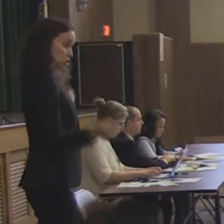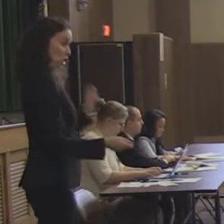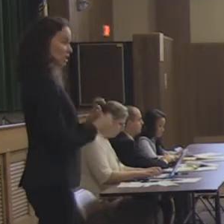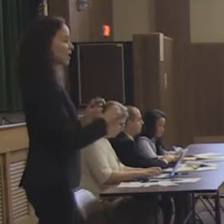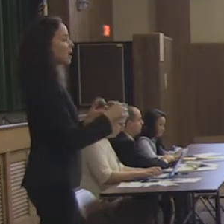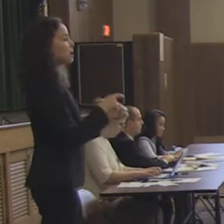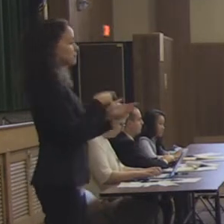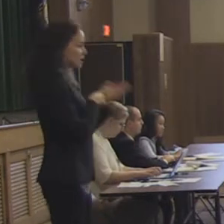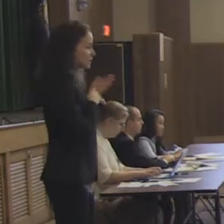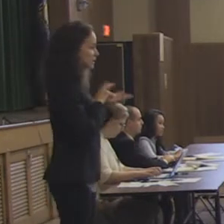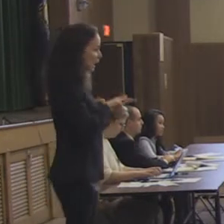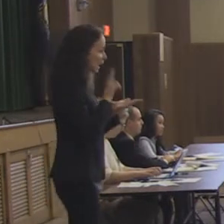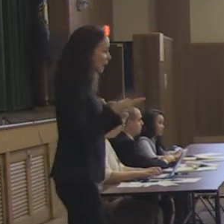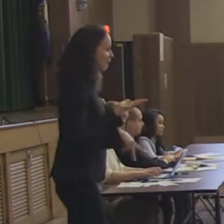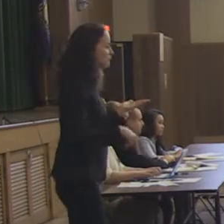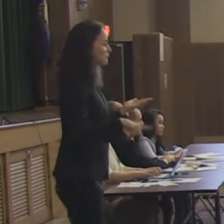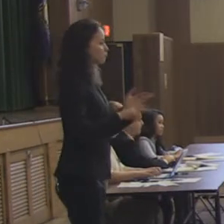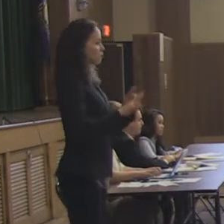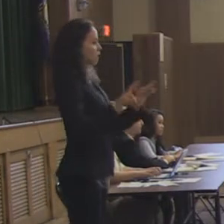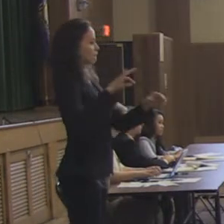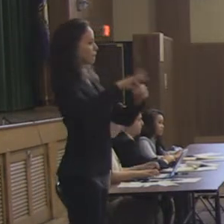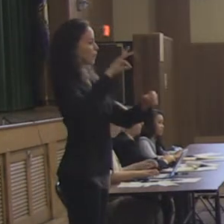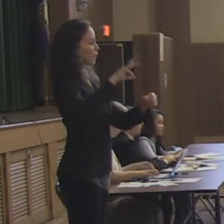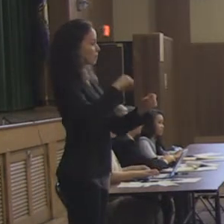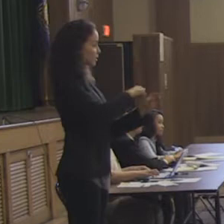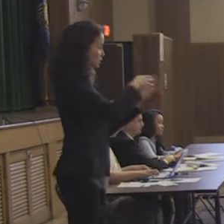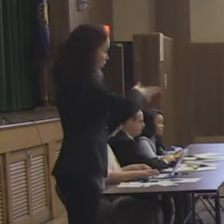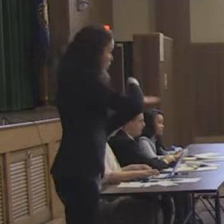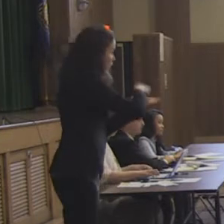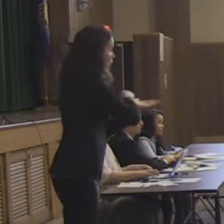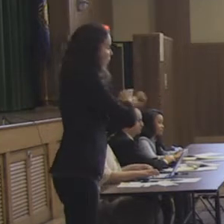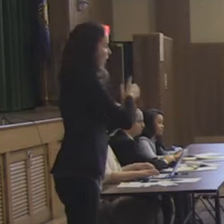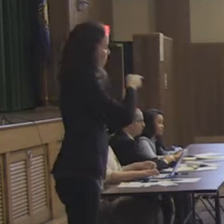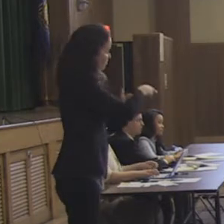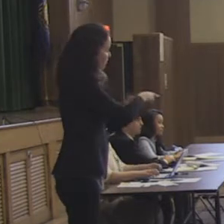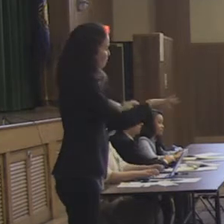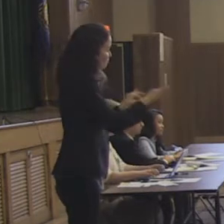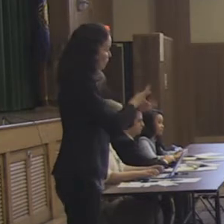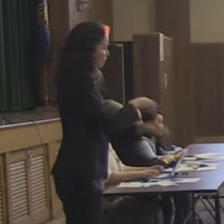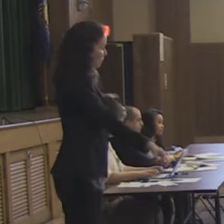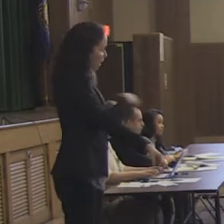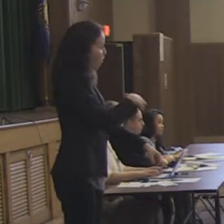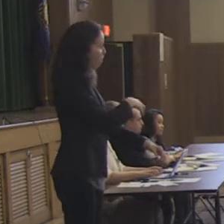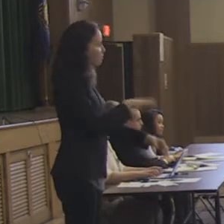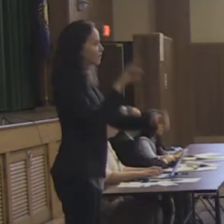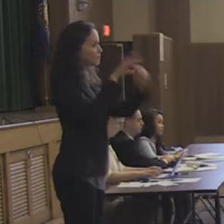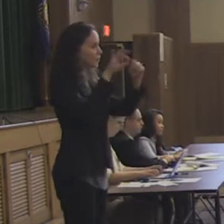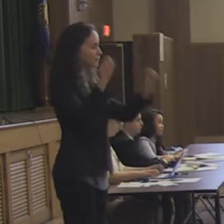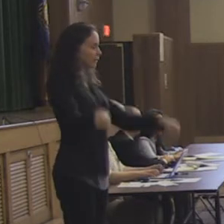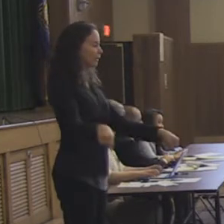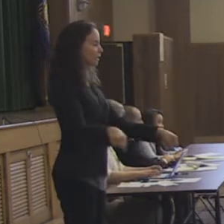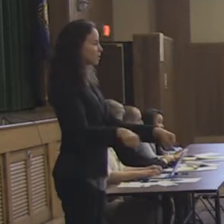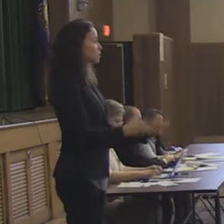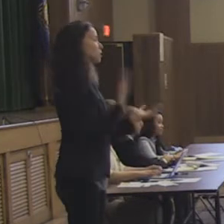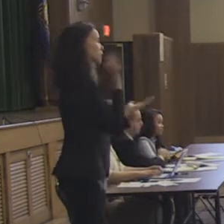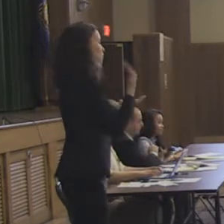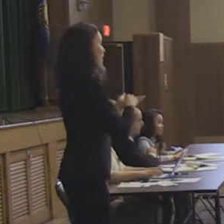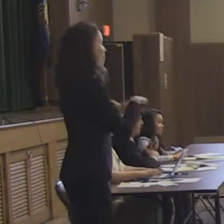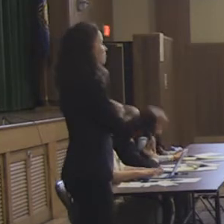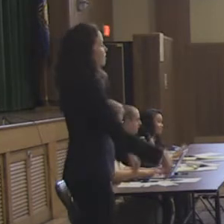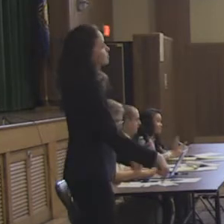also. We need to be educated in how important it is for them to vote. And thank you again. This is